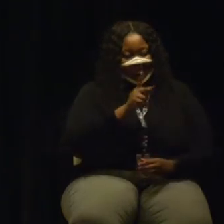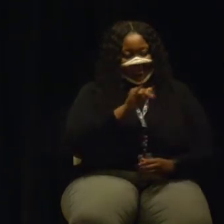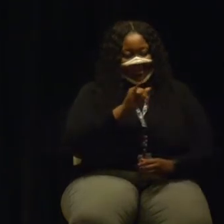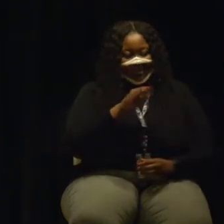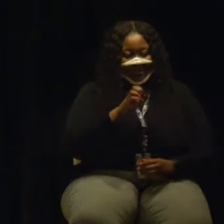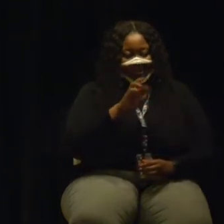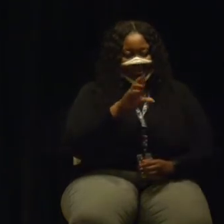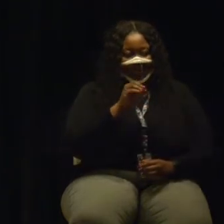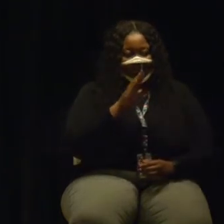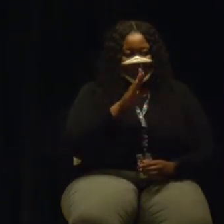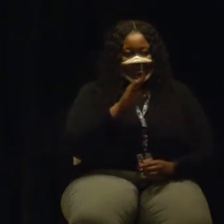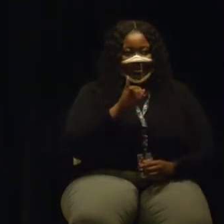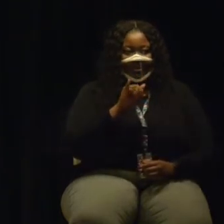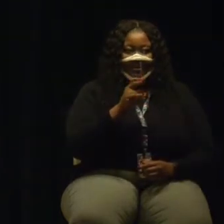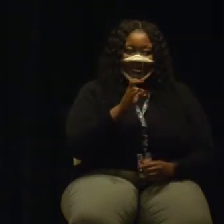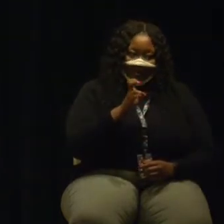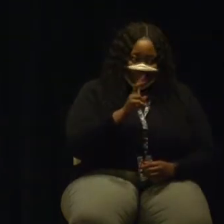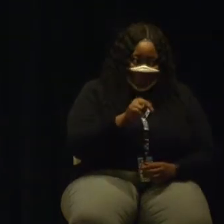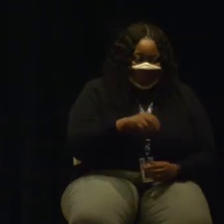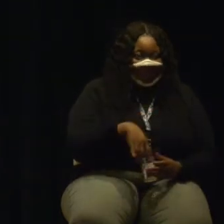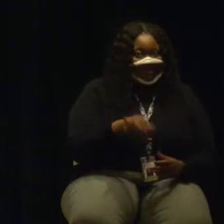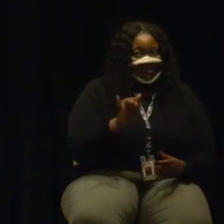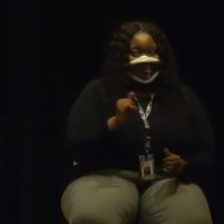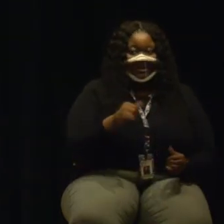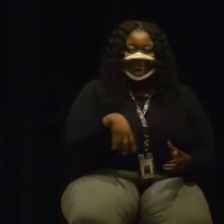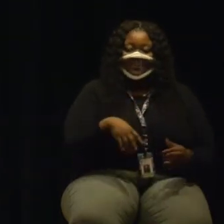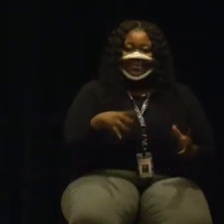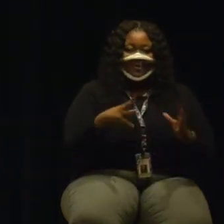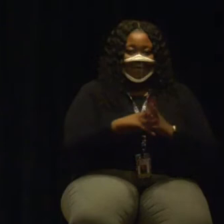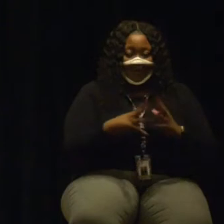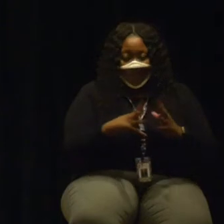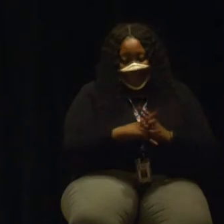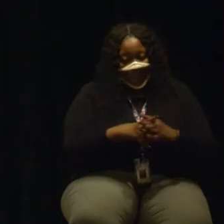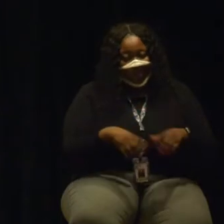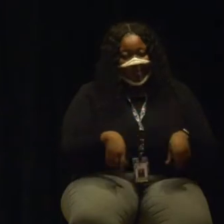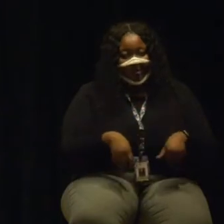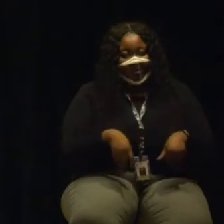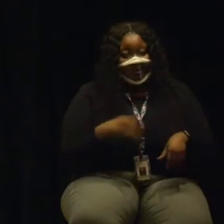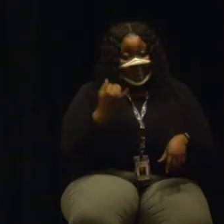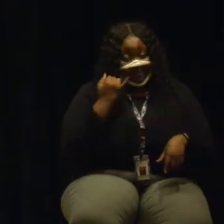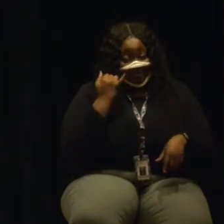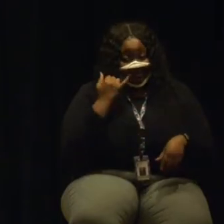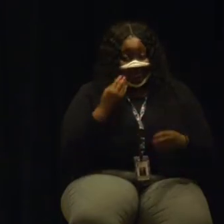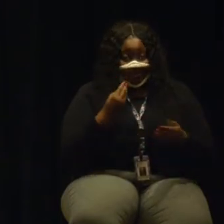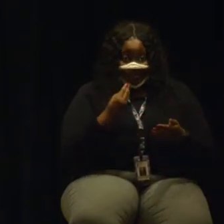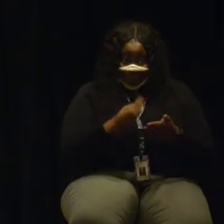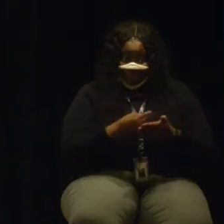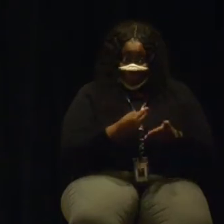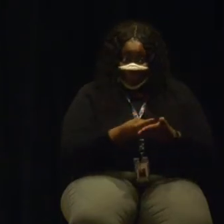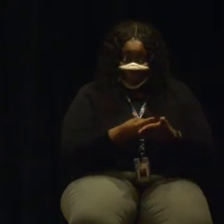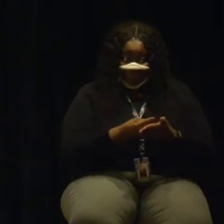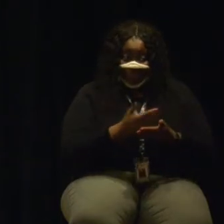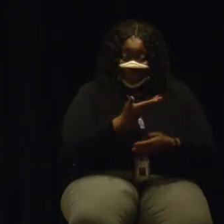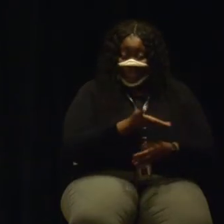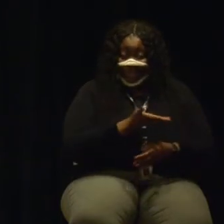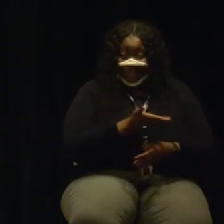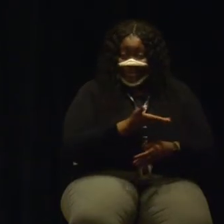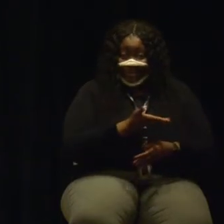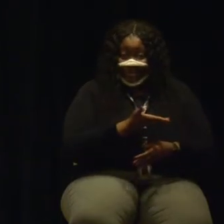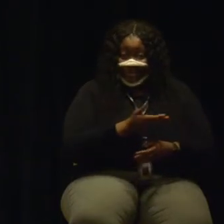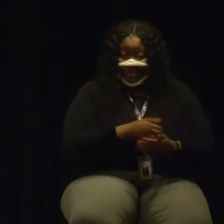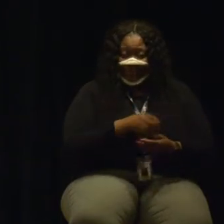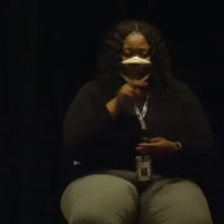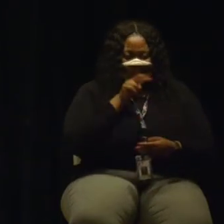play the game. Same in basketball, same in football. We can run down the list, right? If there's money there, Like, when you look at the history of all these sports, we weren't